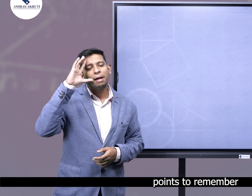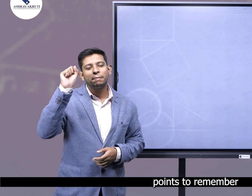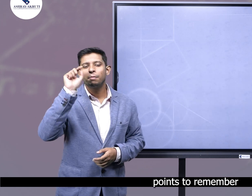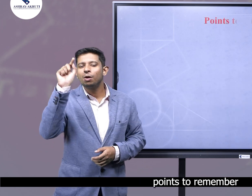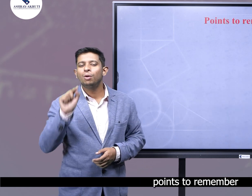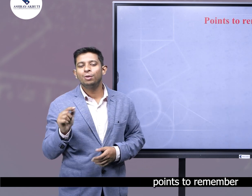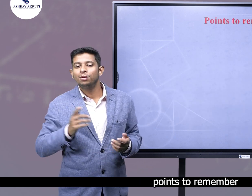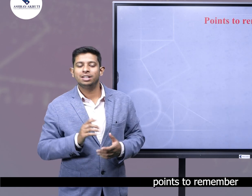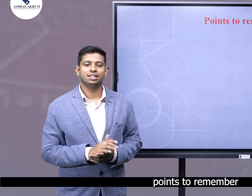Points to remember.